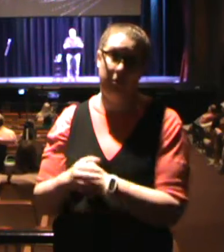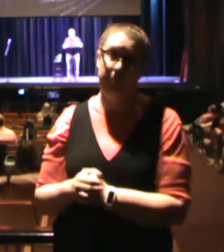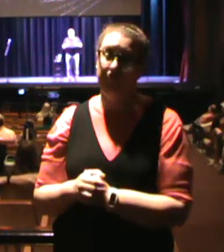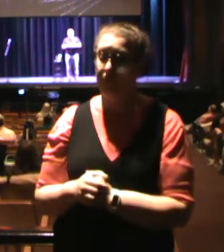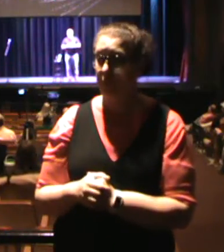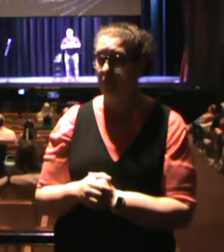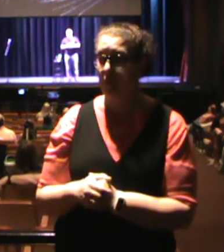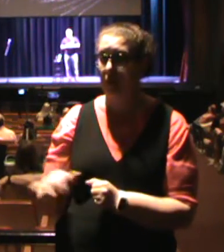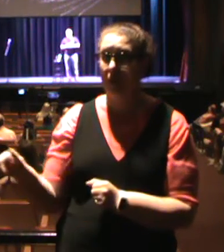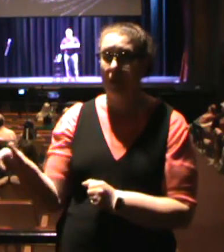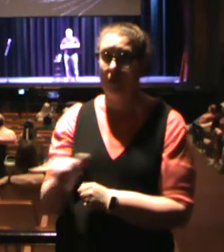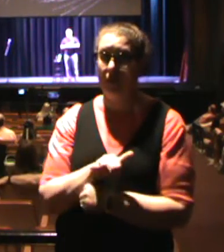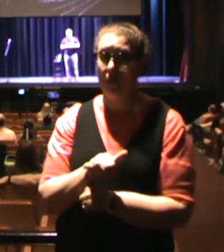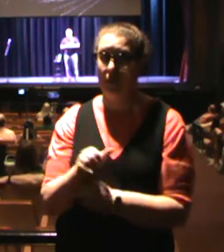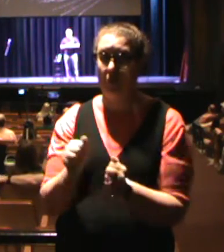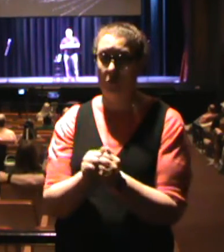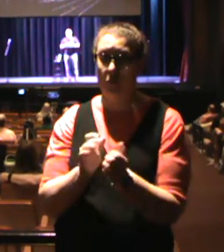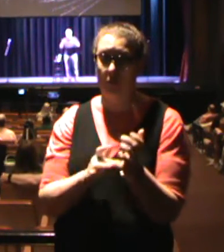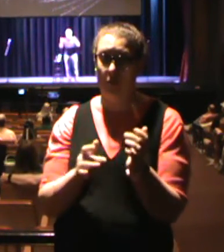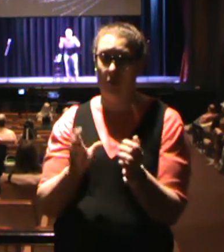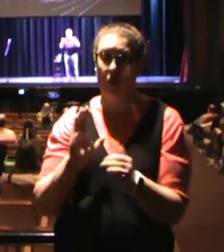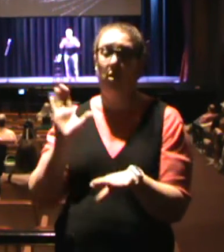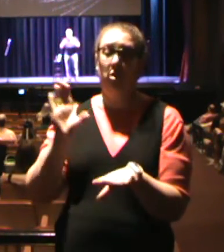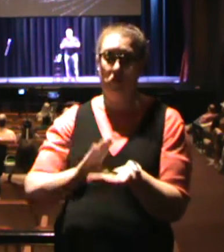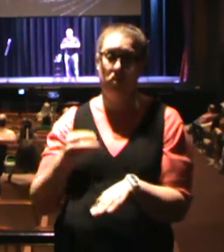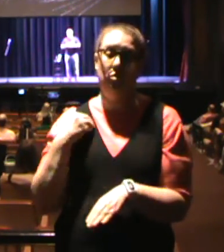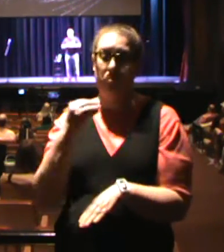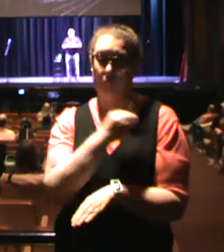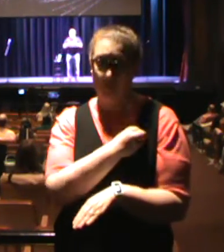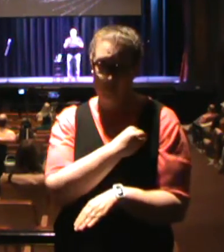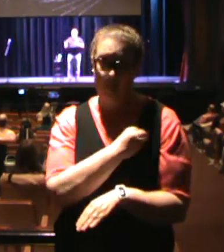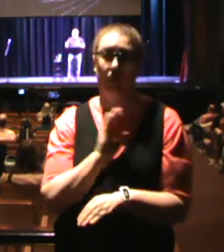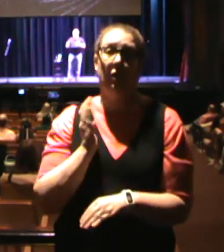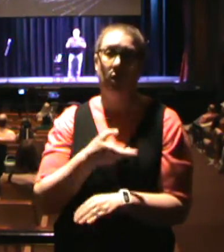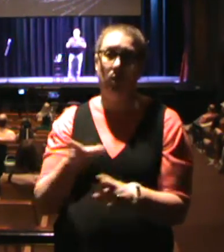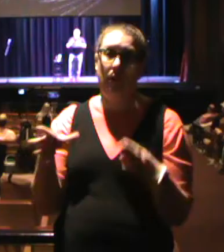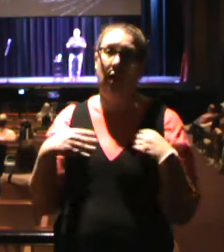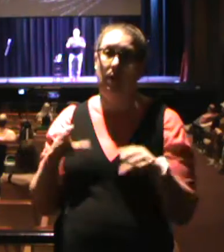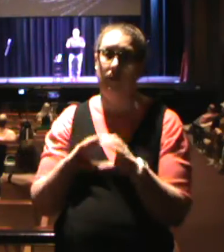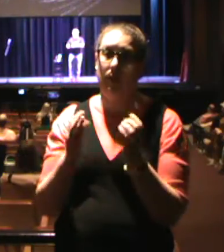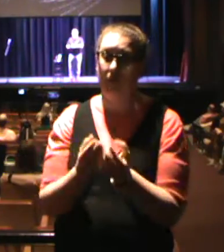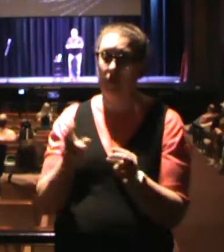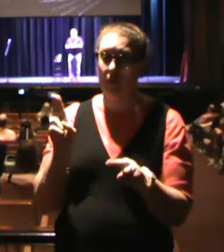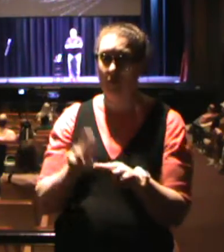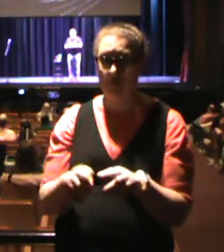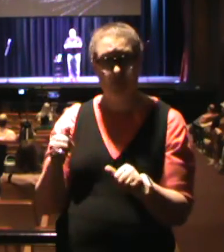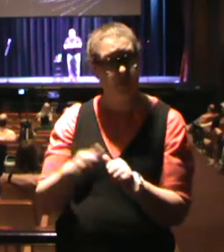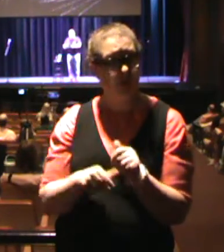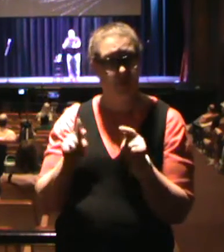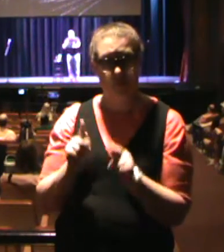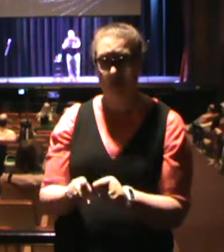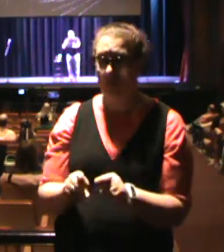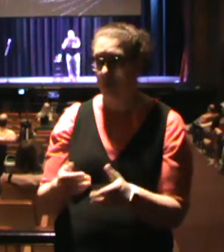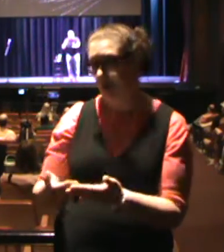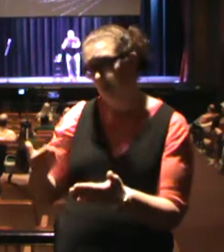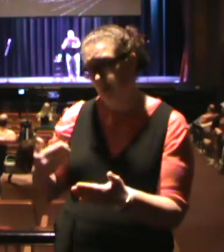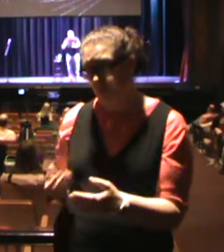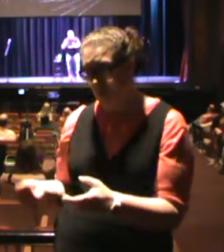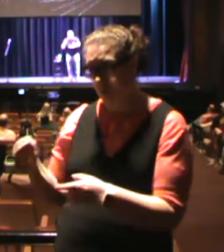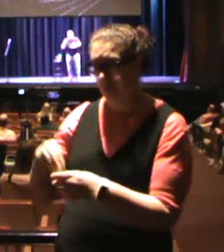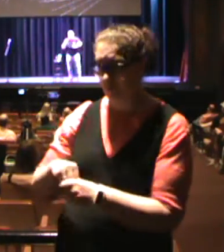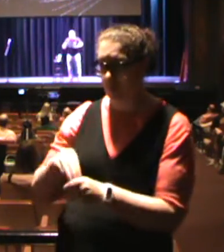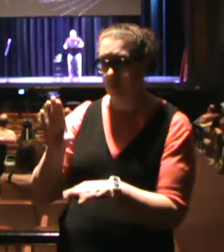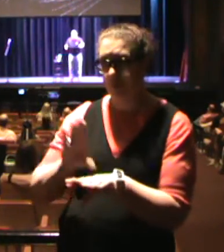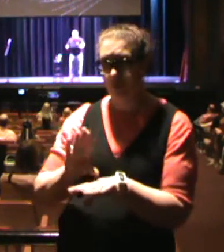also do that when it comes to church membership. We have a church membership class. I sit down with each and every single person before they join this